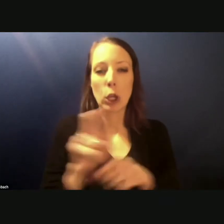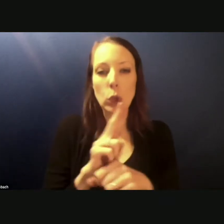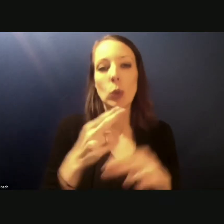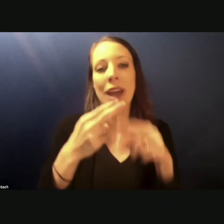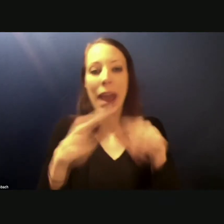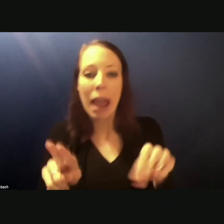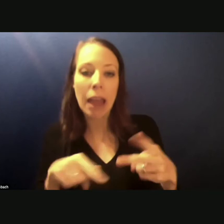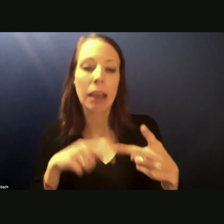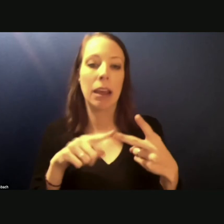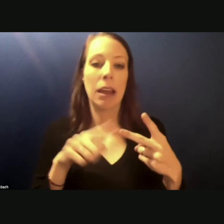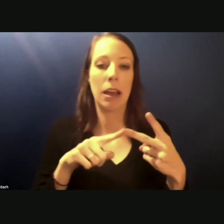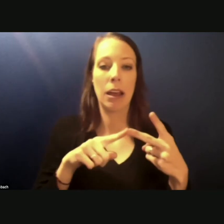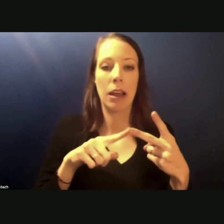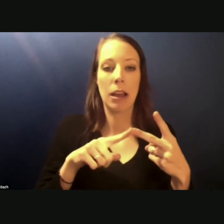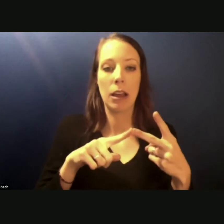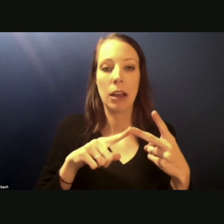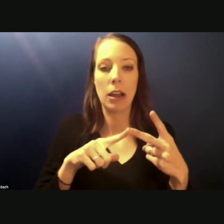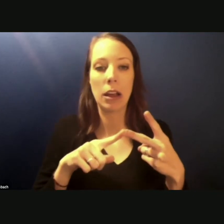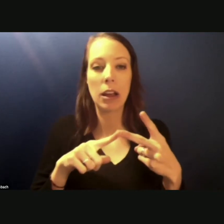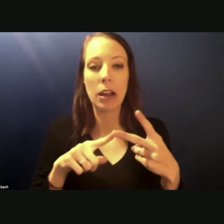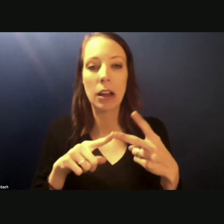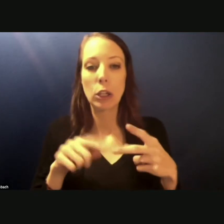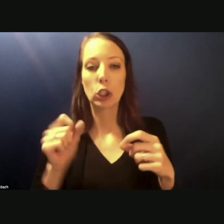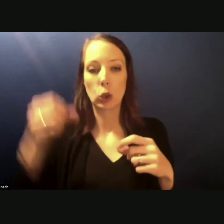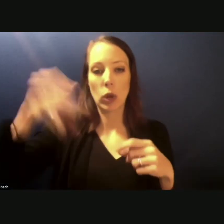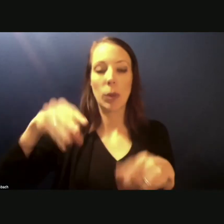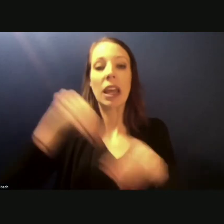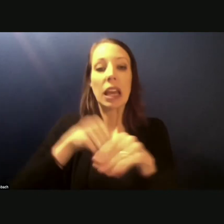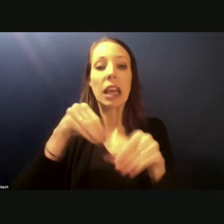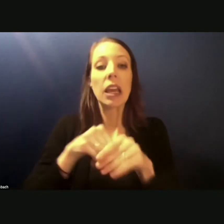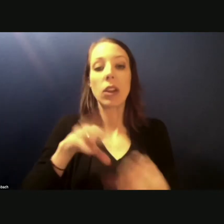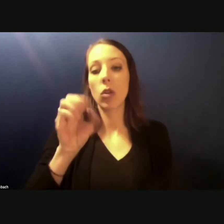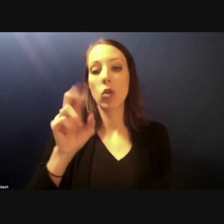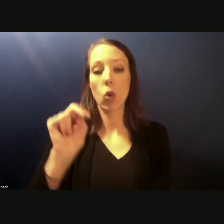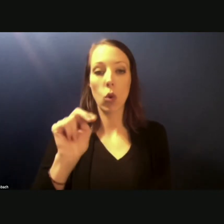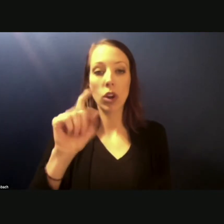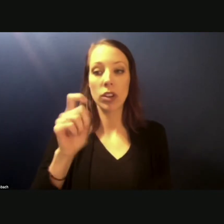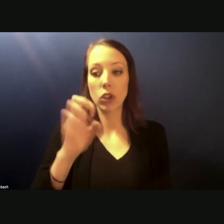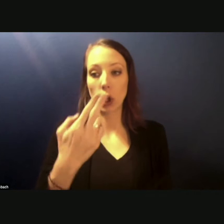style batter. And just drop it in the cornstarch really quick. Um,